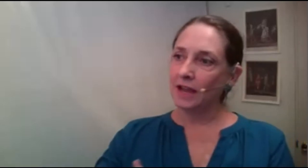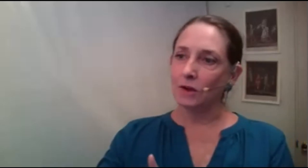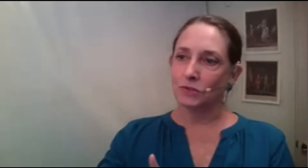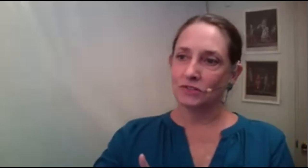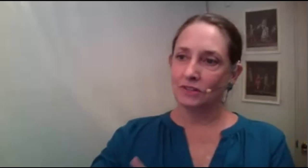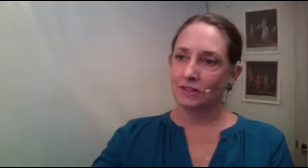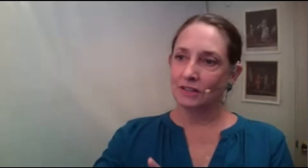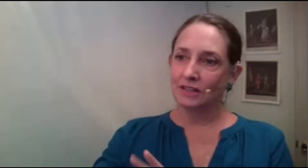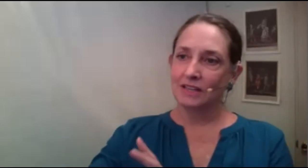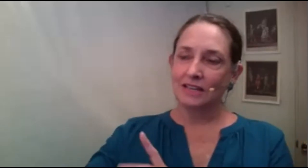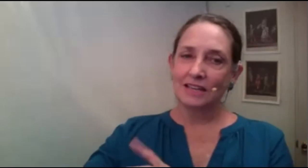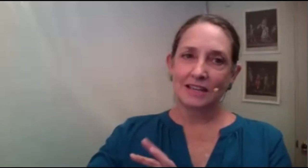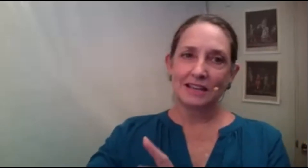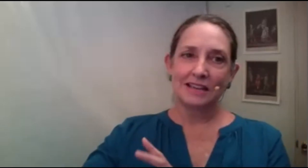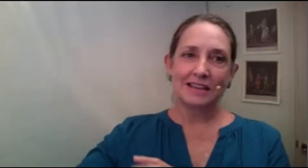the house.